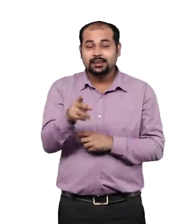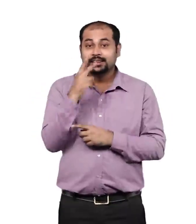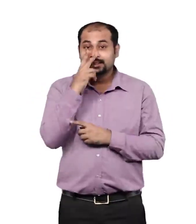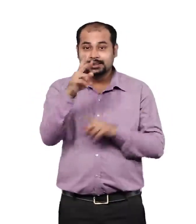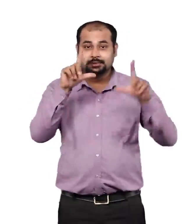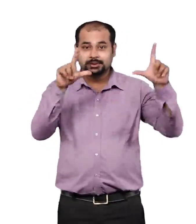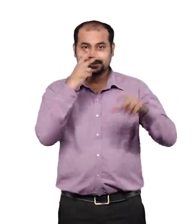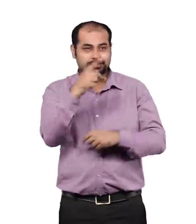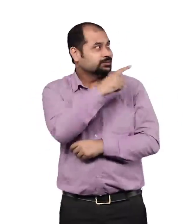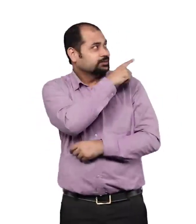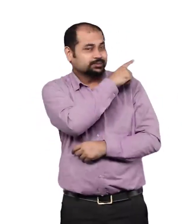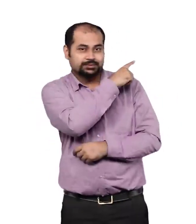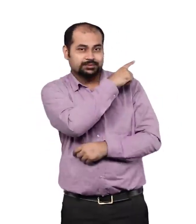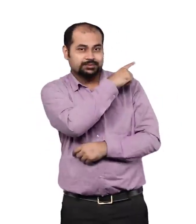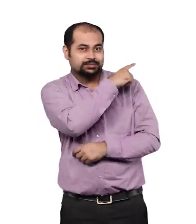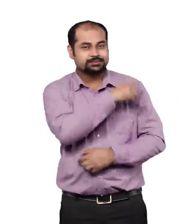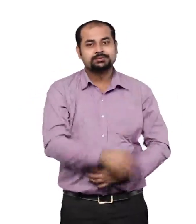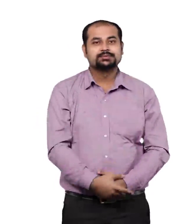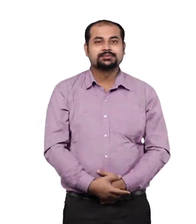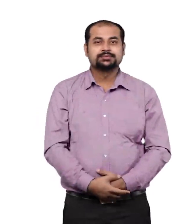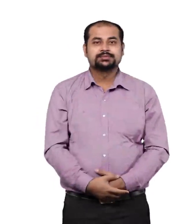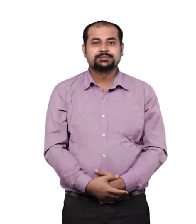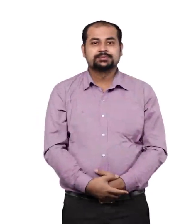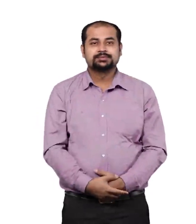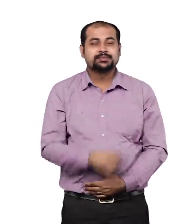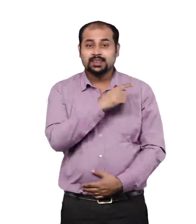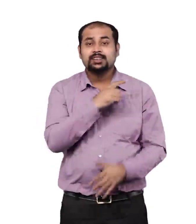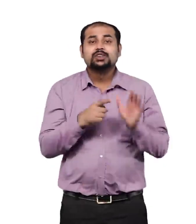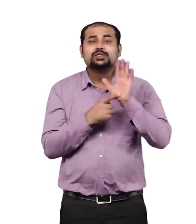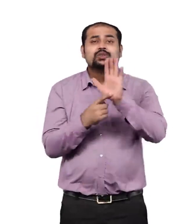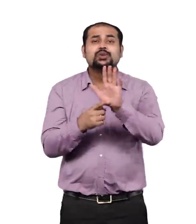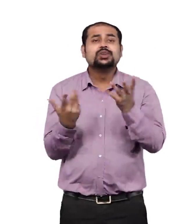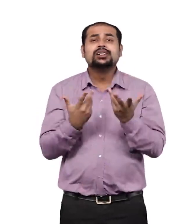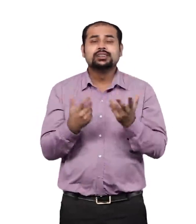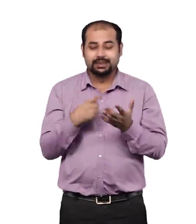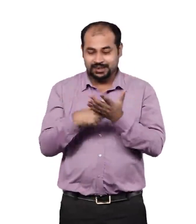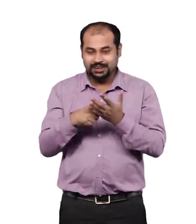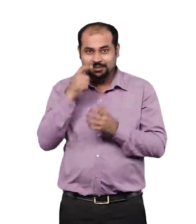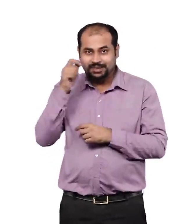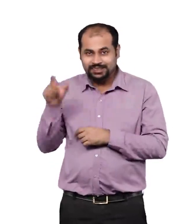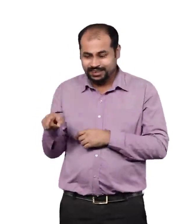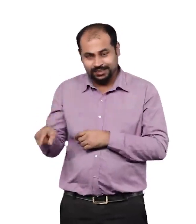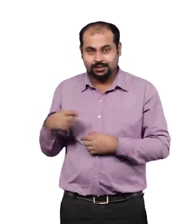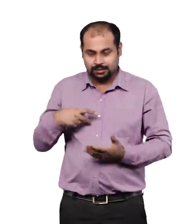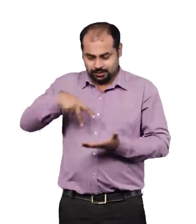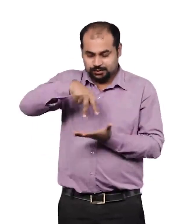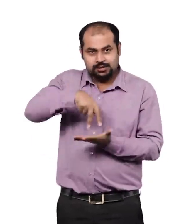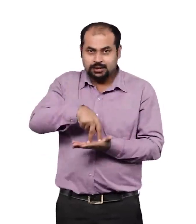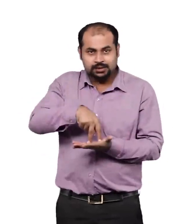These are shown in the picture. The picture shows Rajat standing in front of a